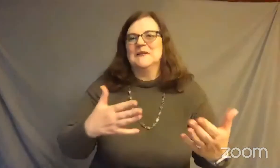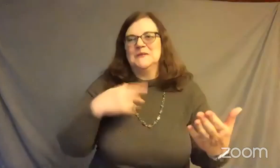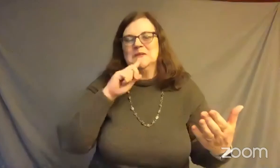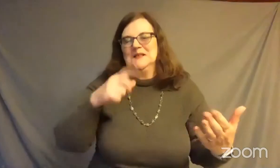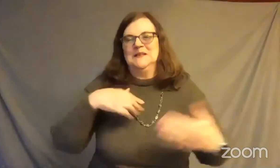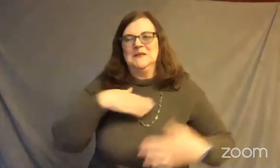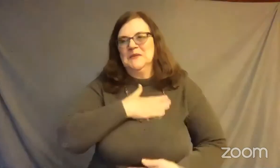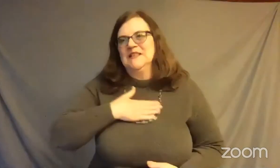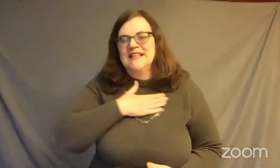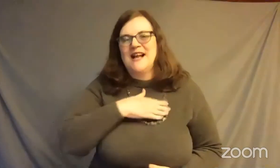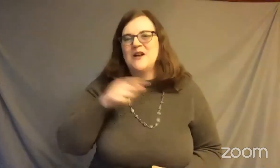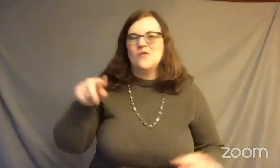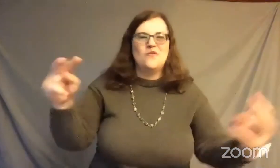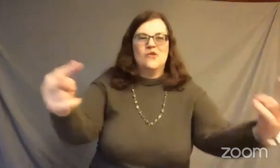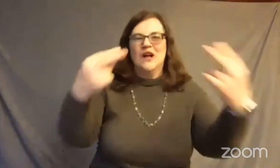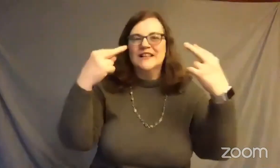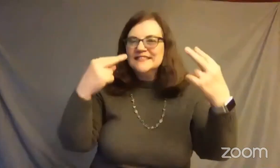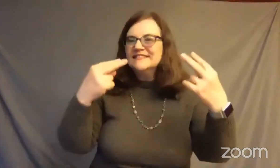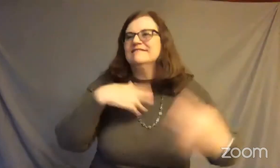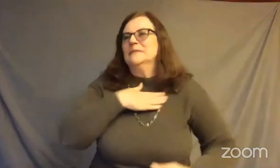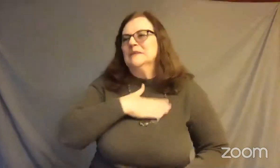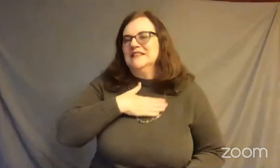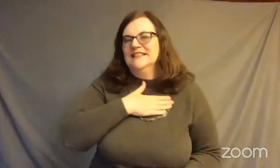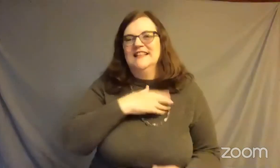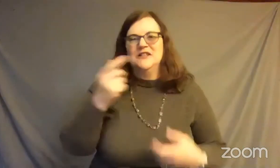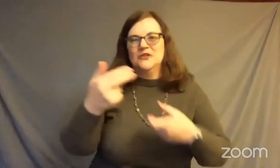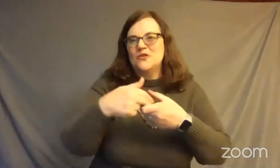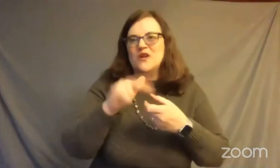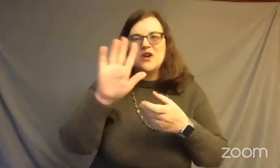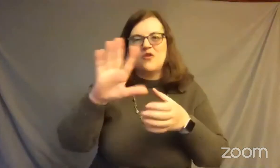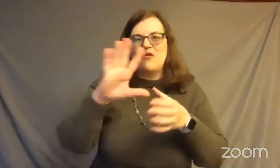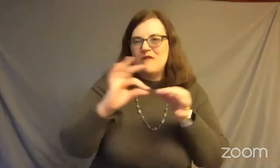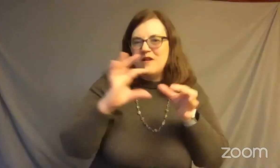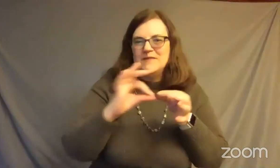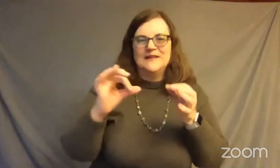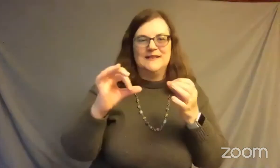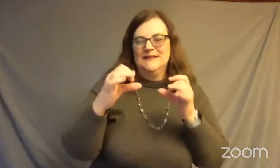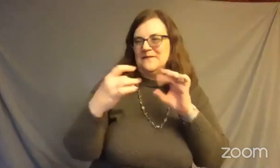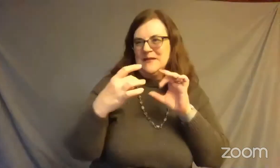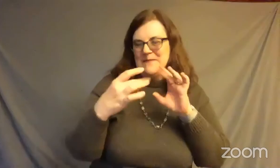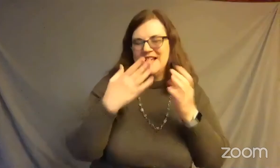thank you, all of you. Yes, and thank you all for watching. It's been my pleasure.